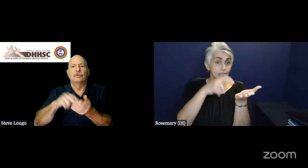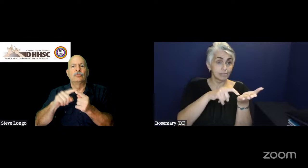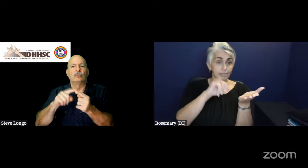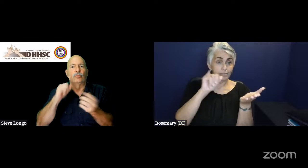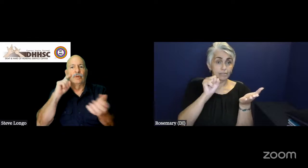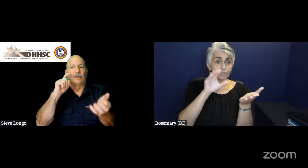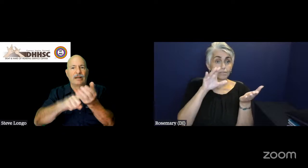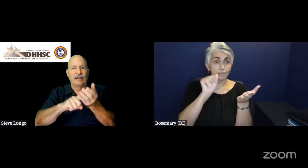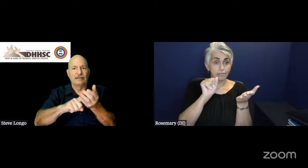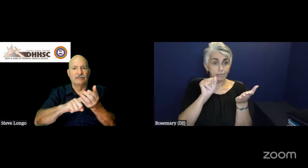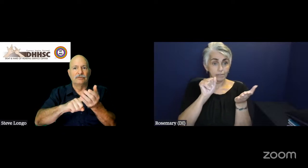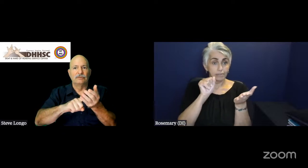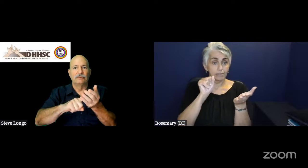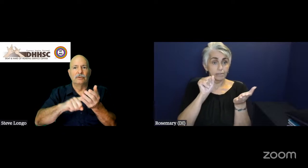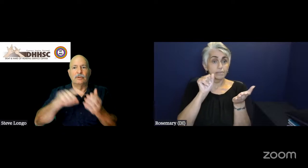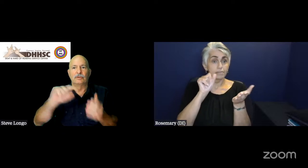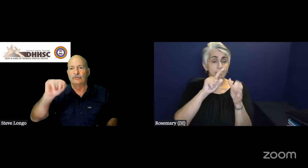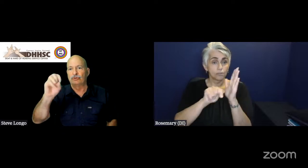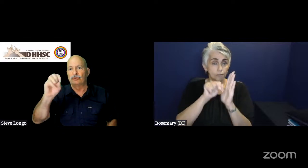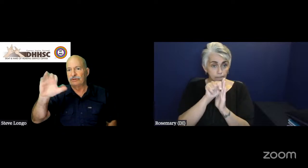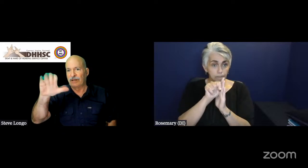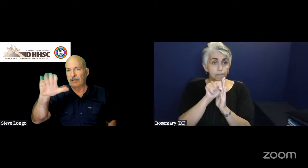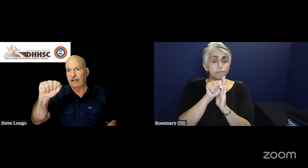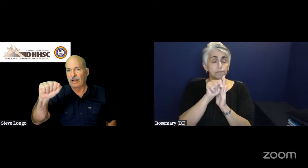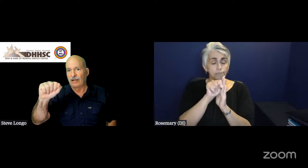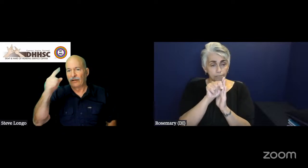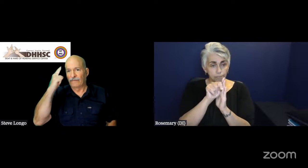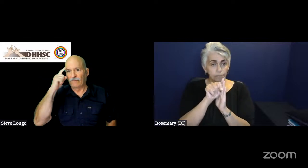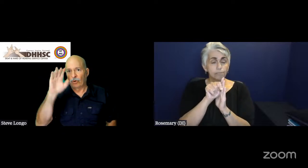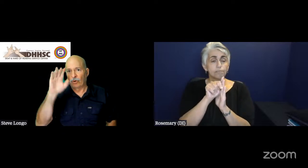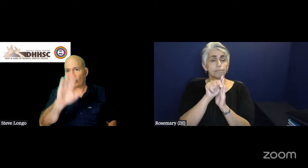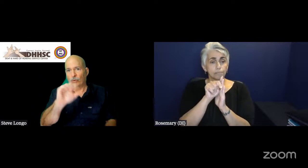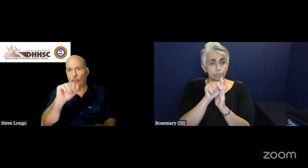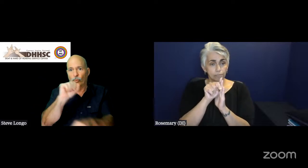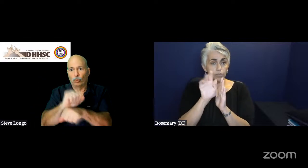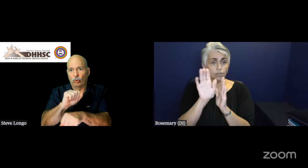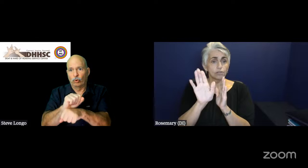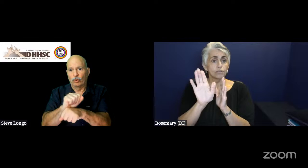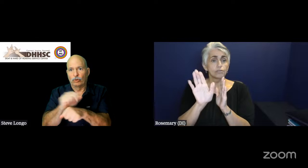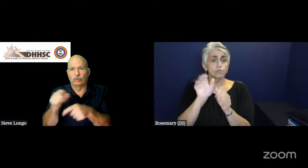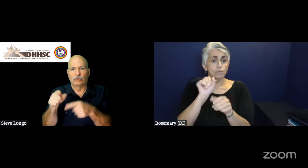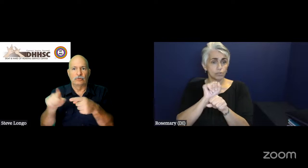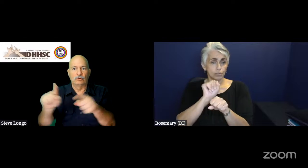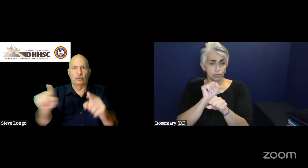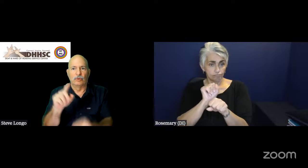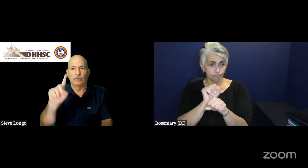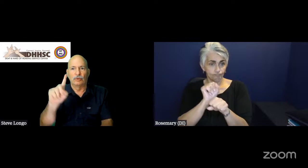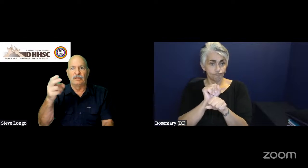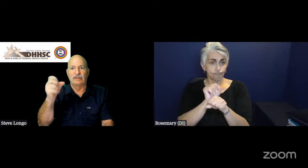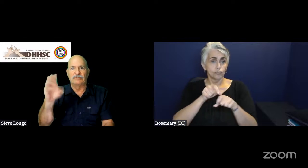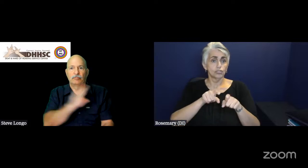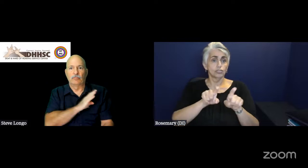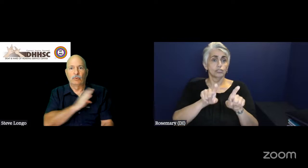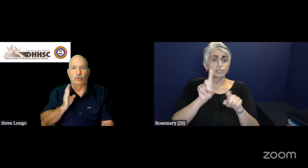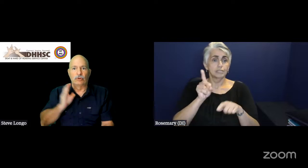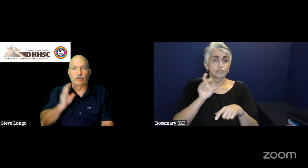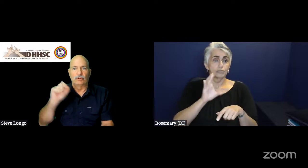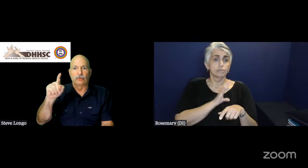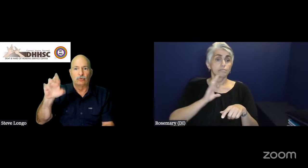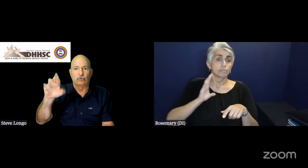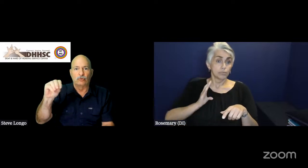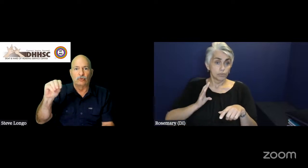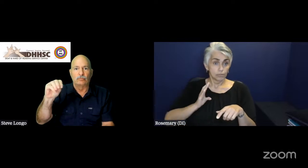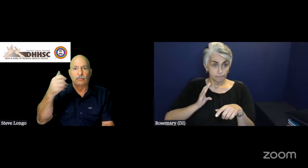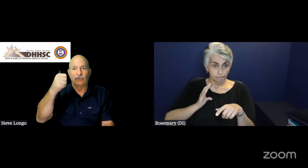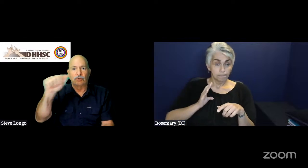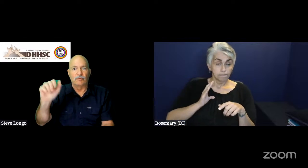motion stands to recognize Jessica for her work on